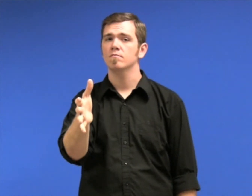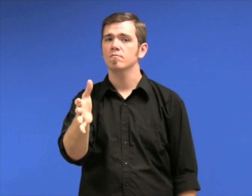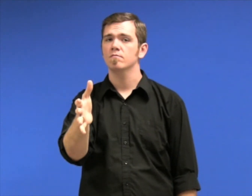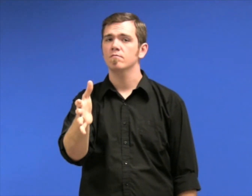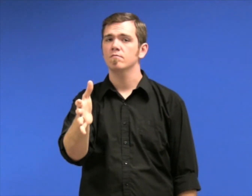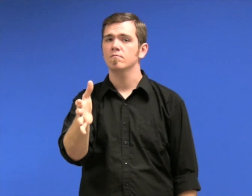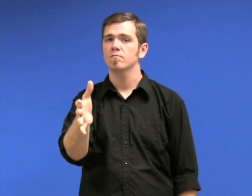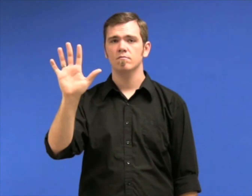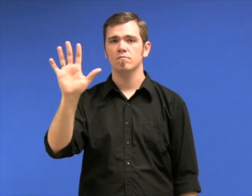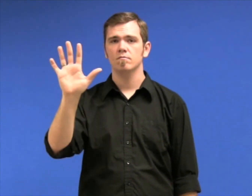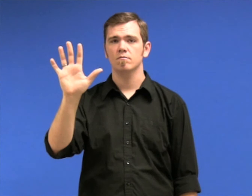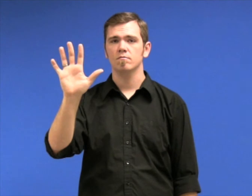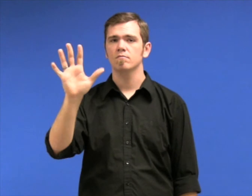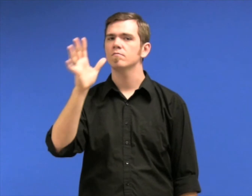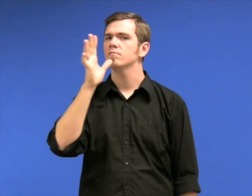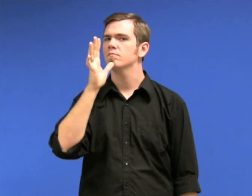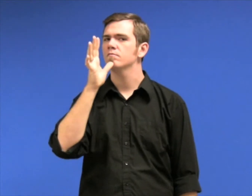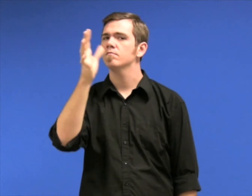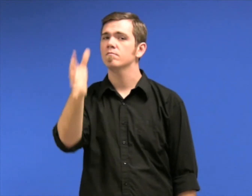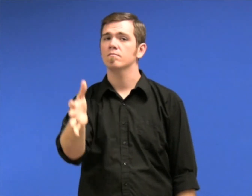outward. So, grandma.